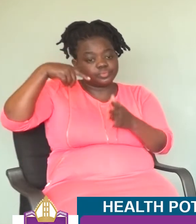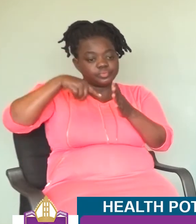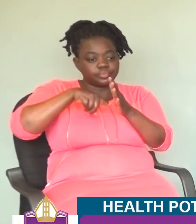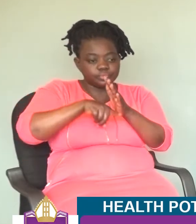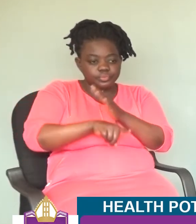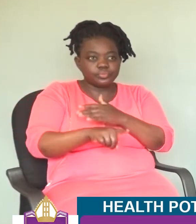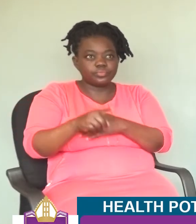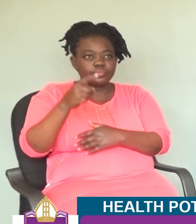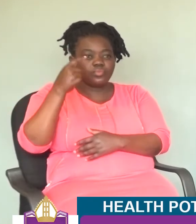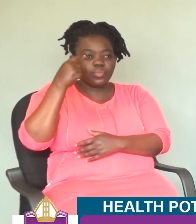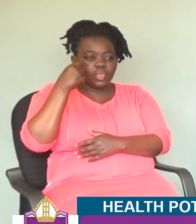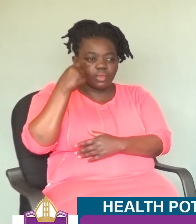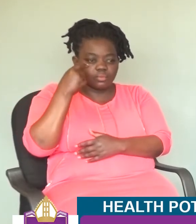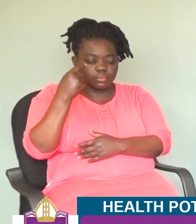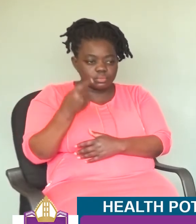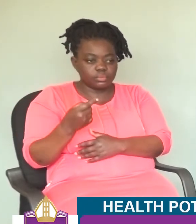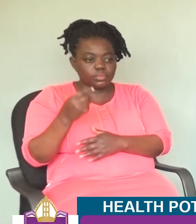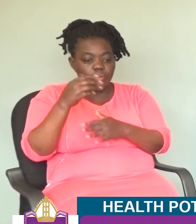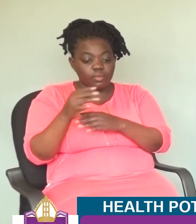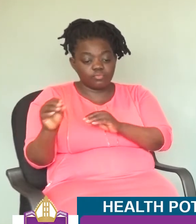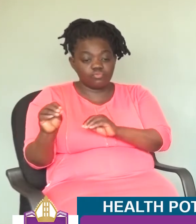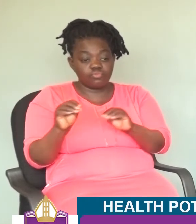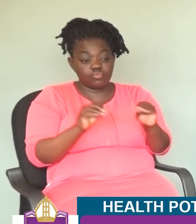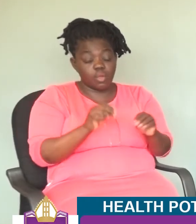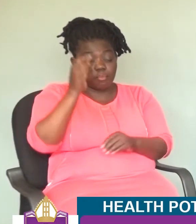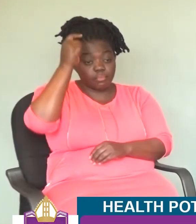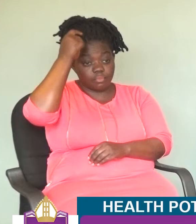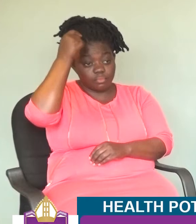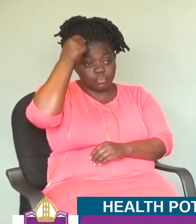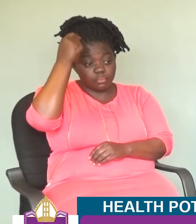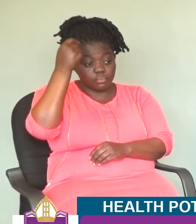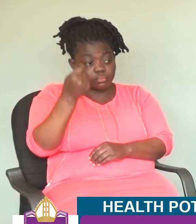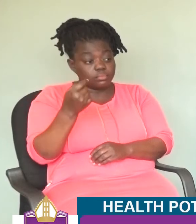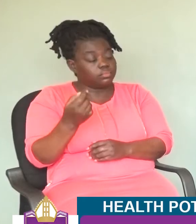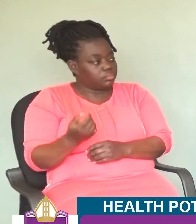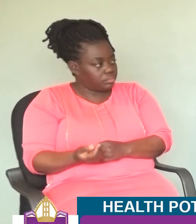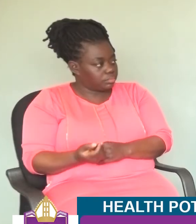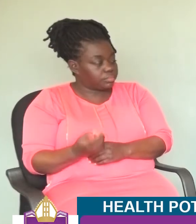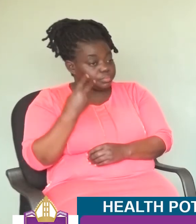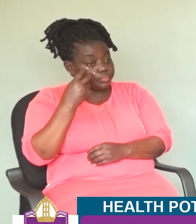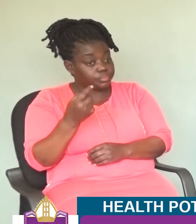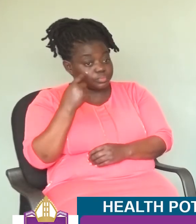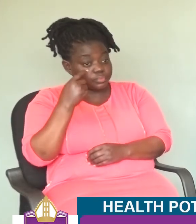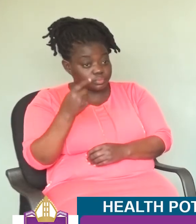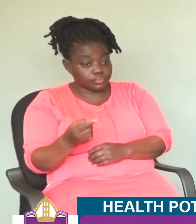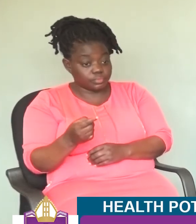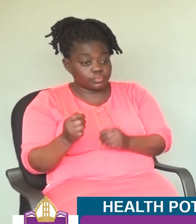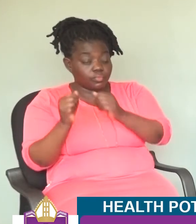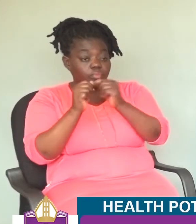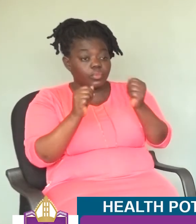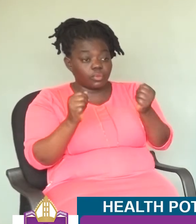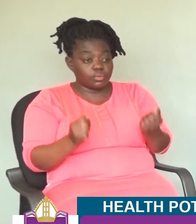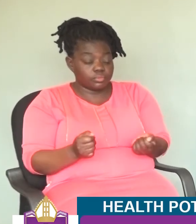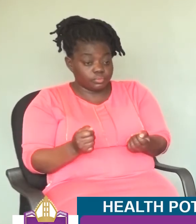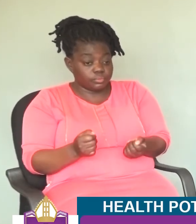then the light is transmitted to the brain. By the way, you see, we don't see with our eyes. Yeah.